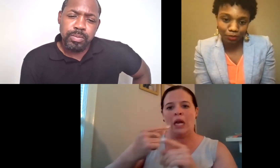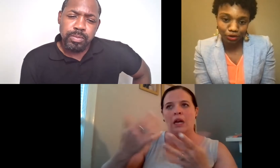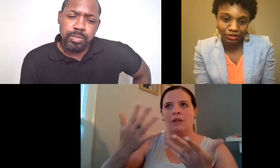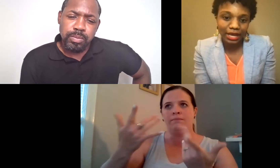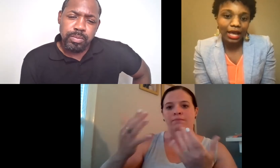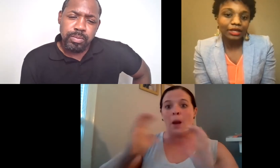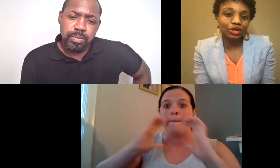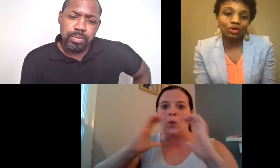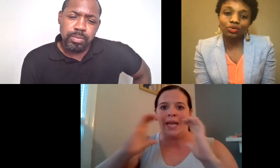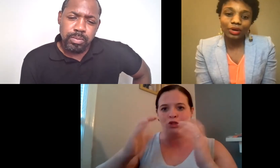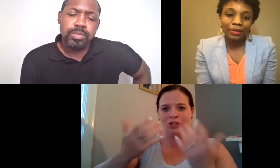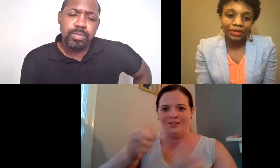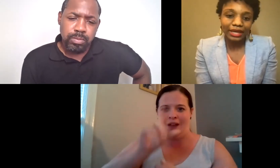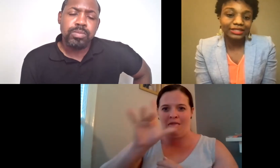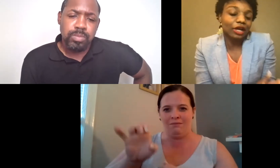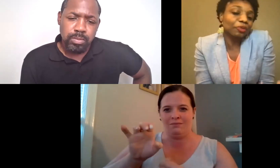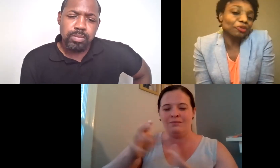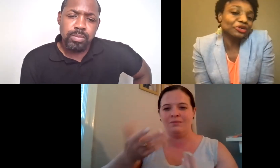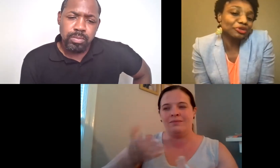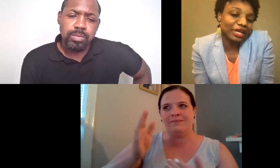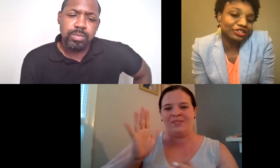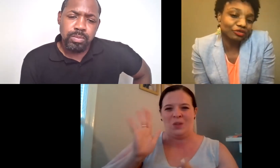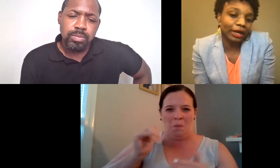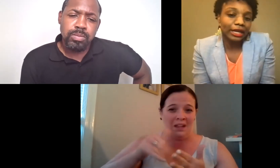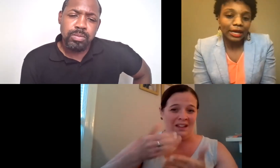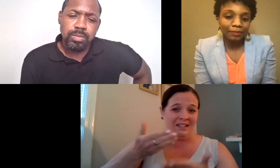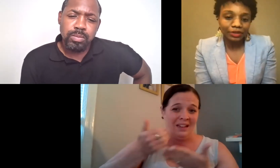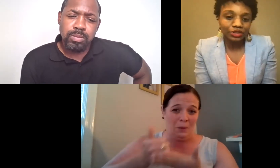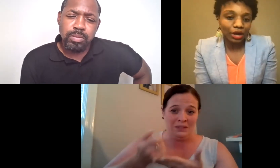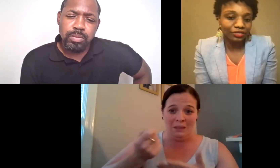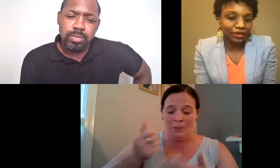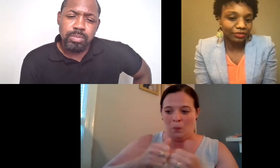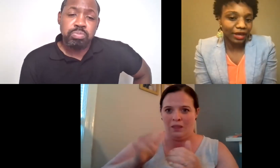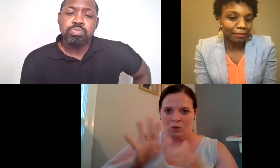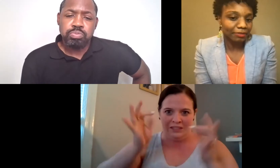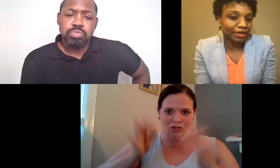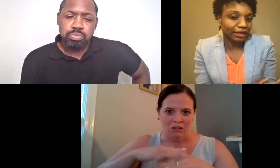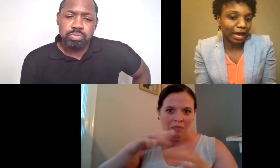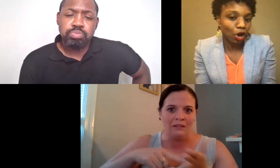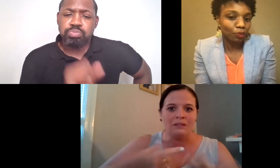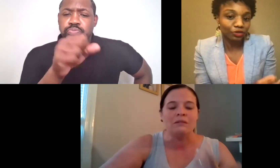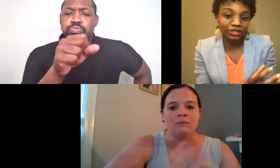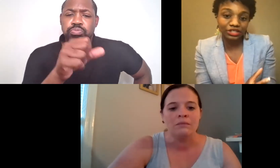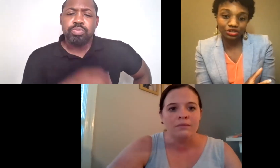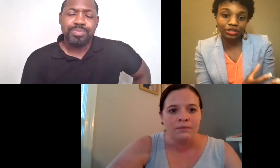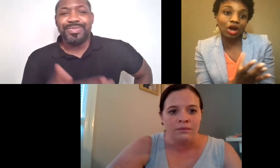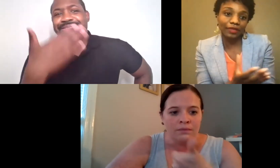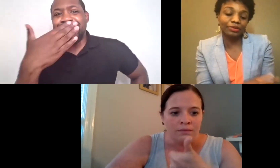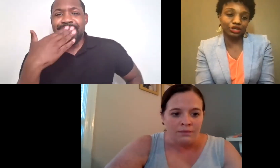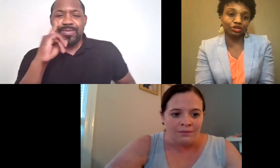interpreters. So it's not appropriate communication, right? So I think that maybe that can help with your decision on that particular bill.